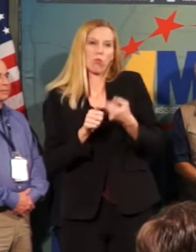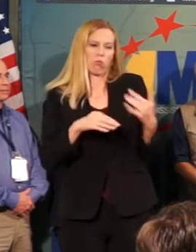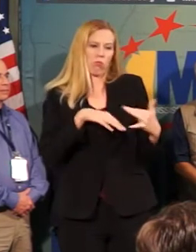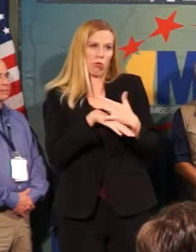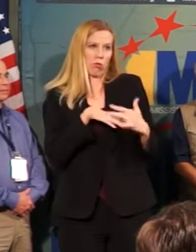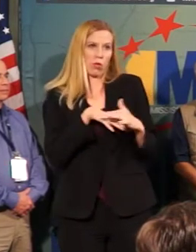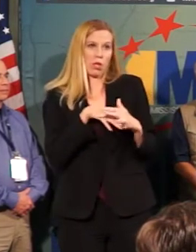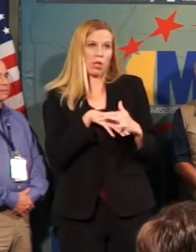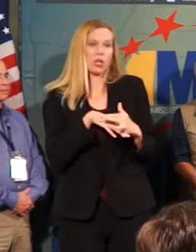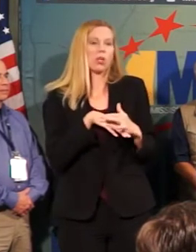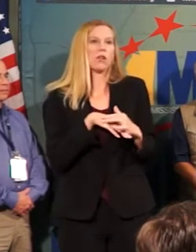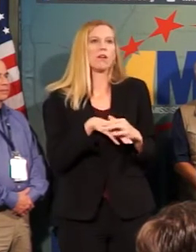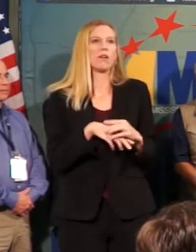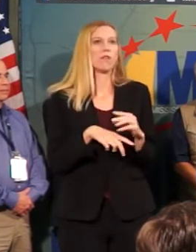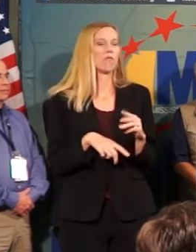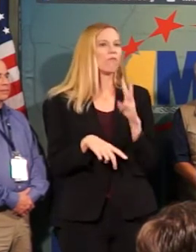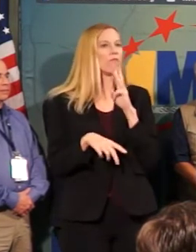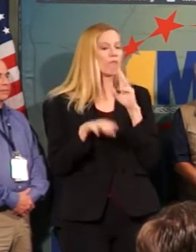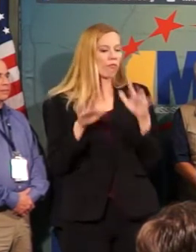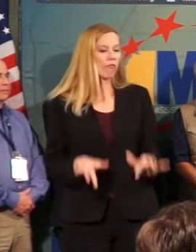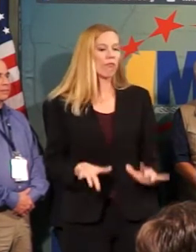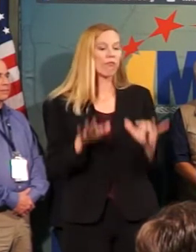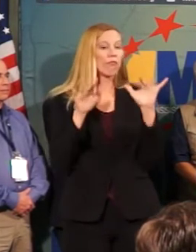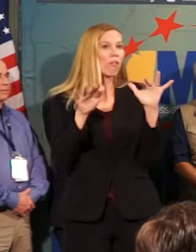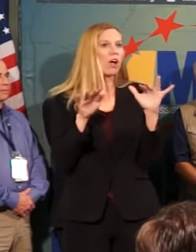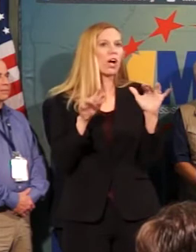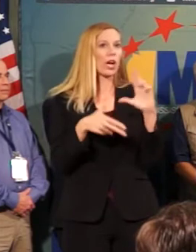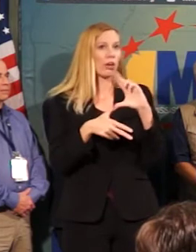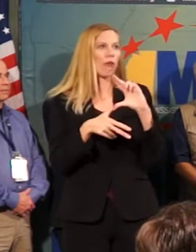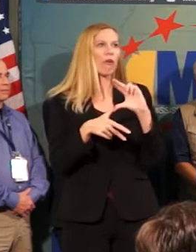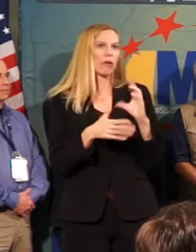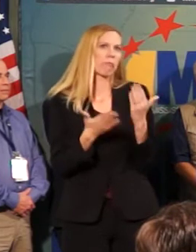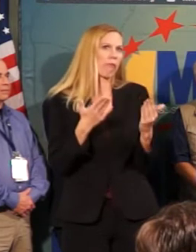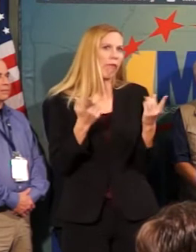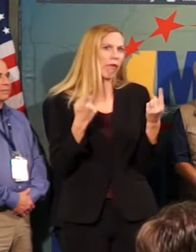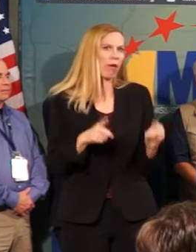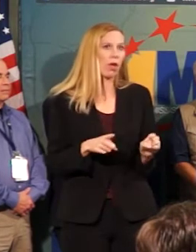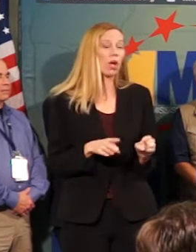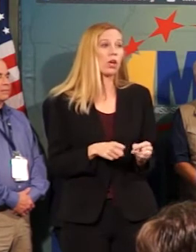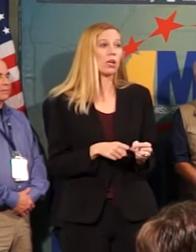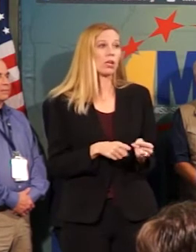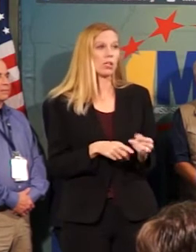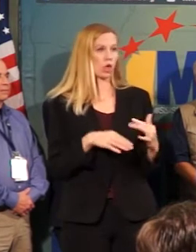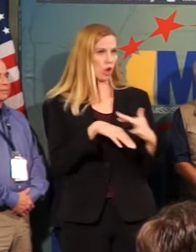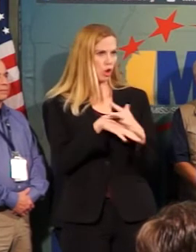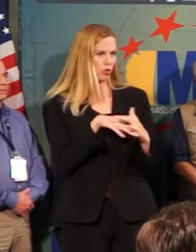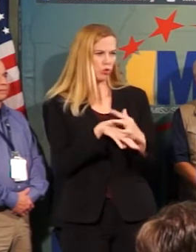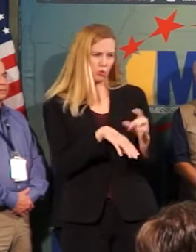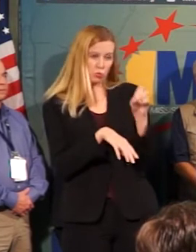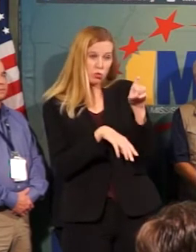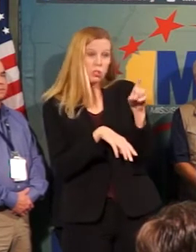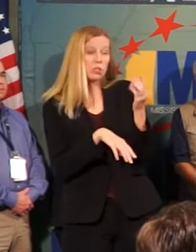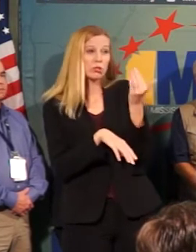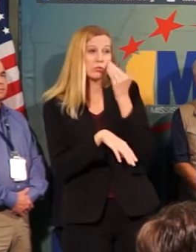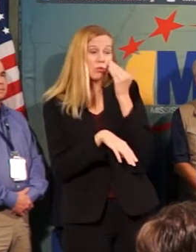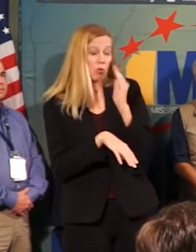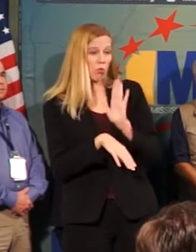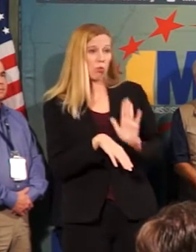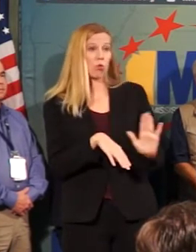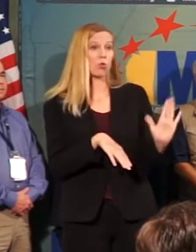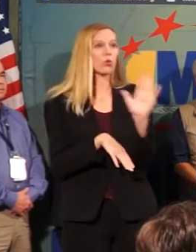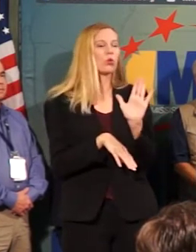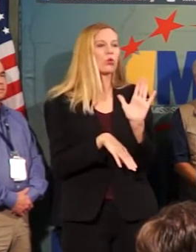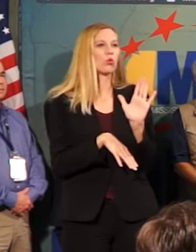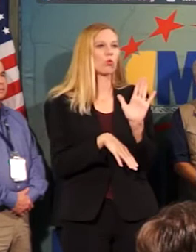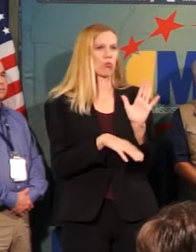possible as a result of a hurricane. For our people on the coast, know your evacuation route. Know where you're going to go.